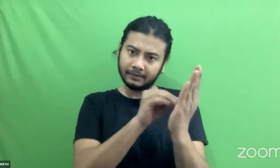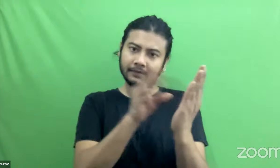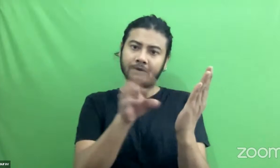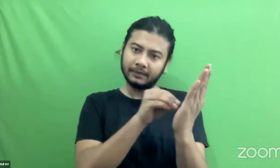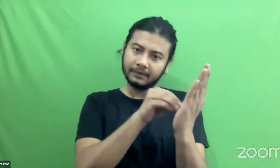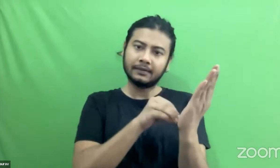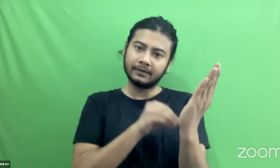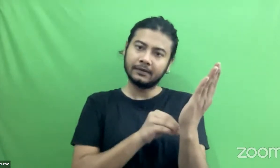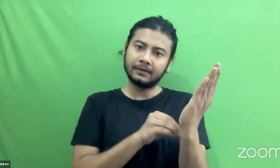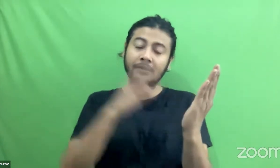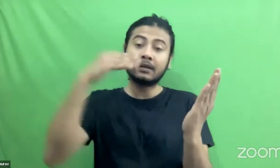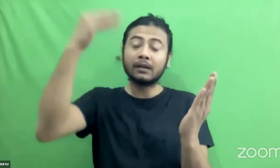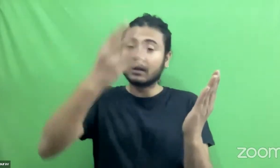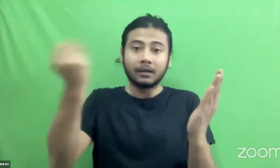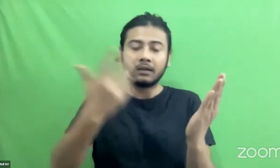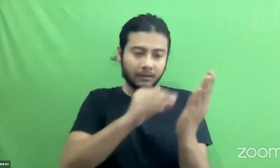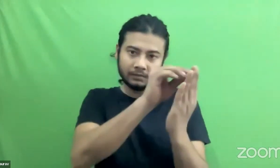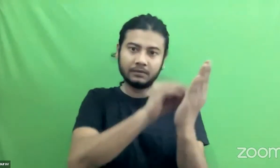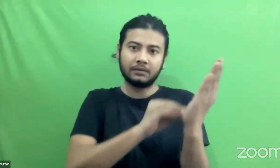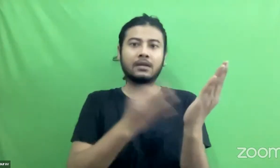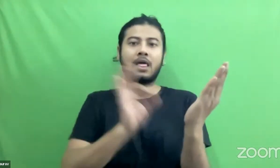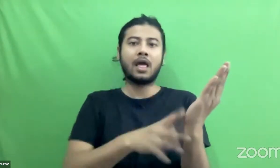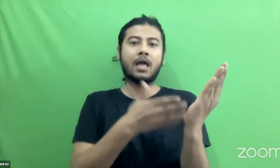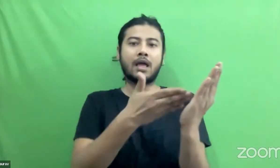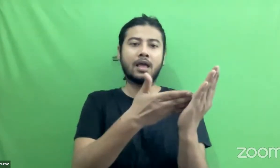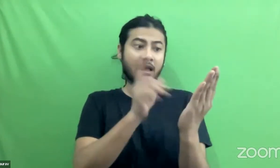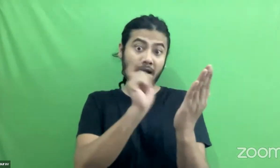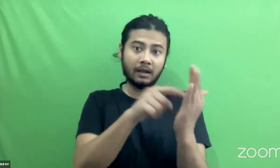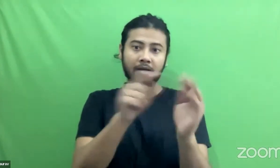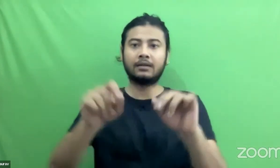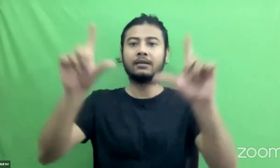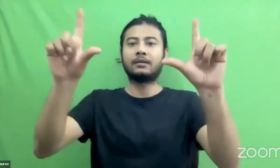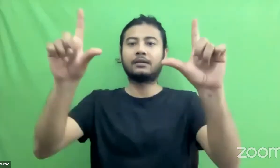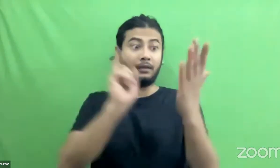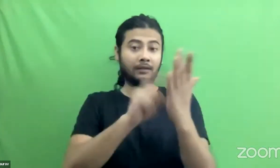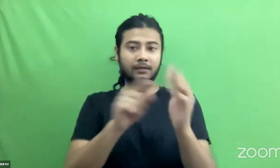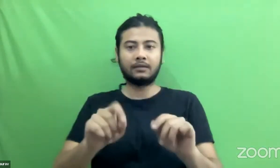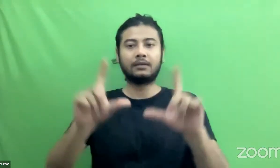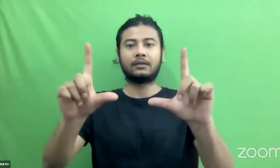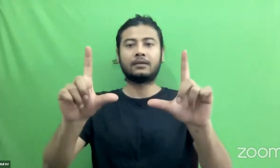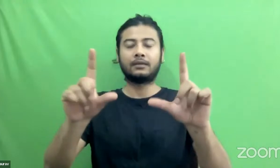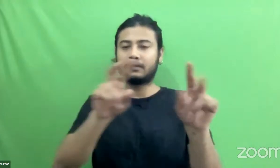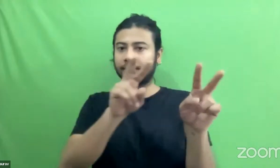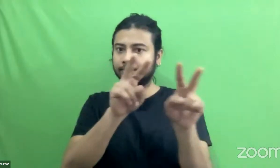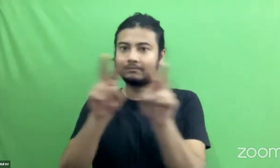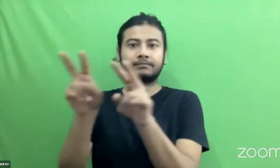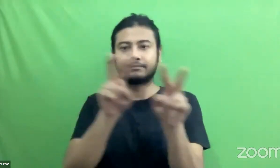is like the, you know, the juice or the extract or the summary of the entire